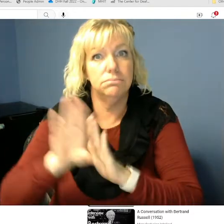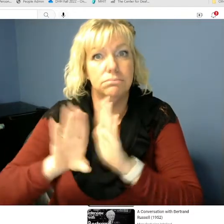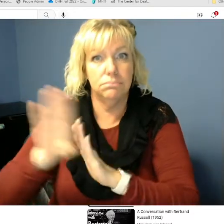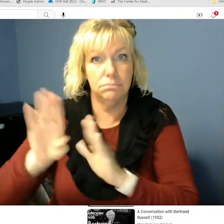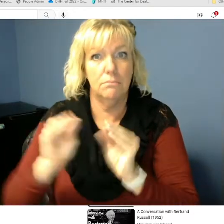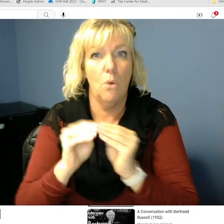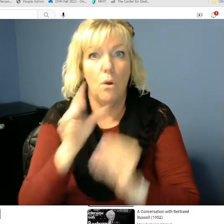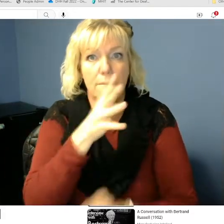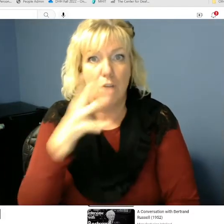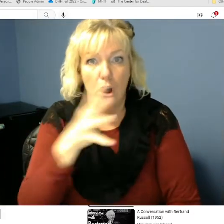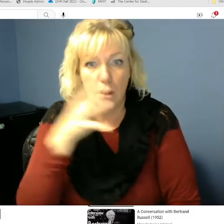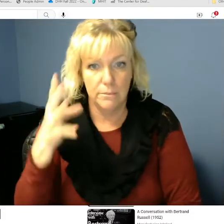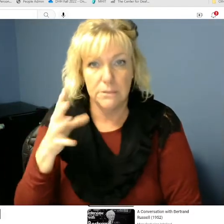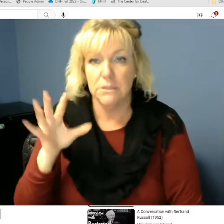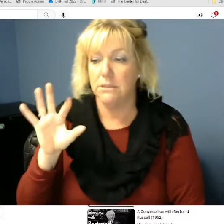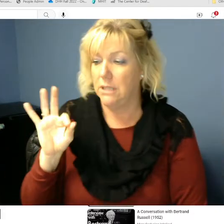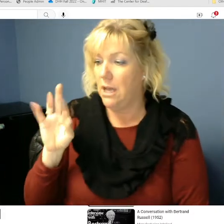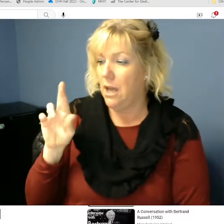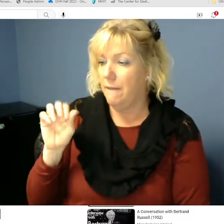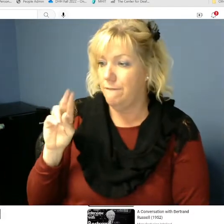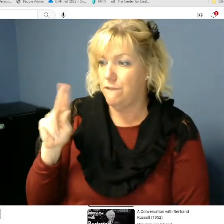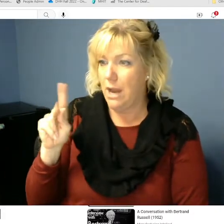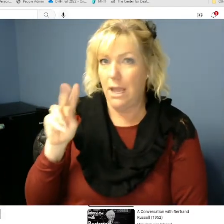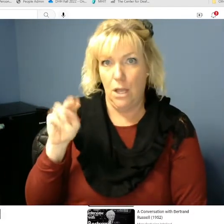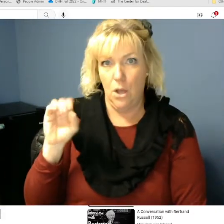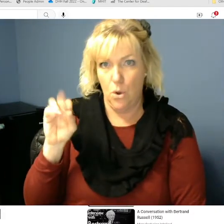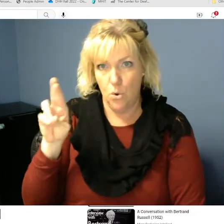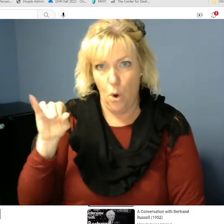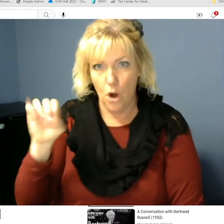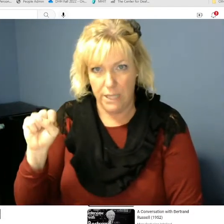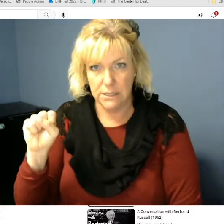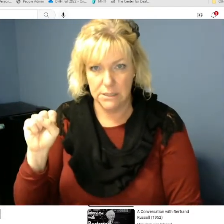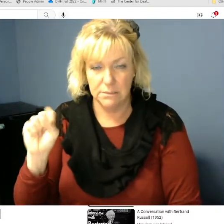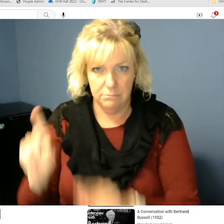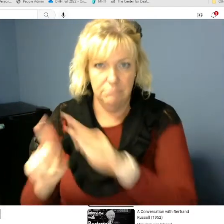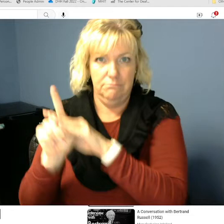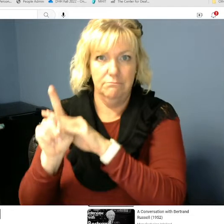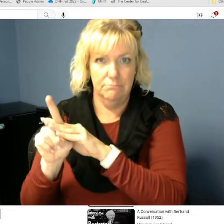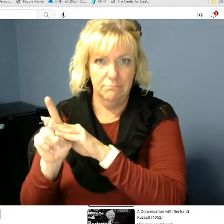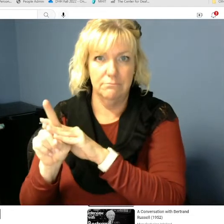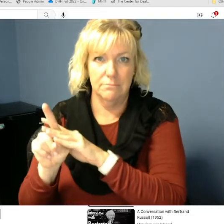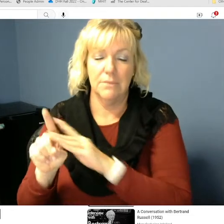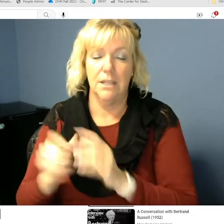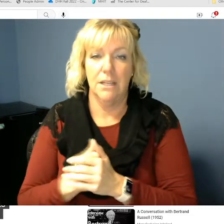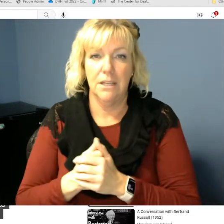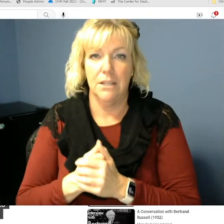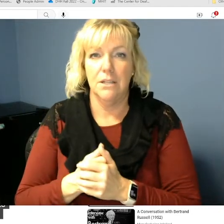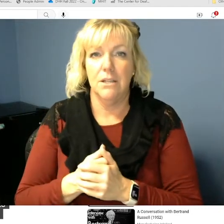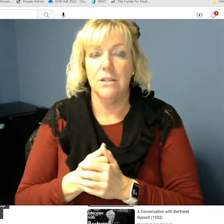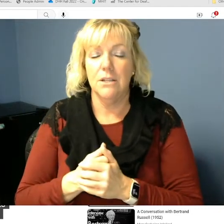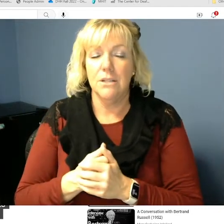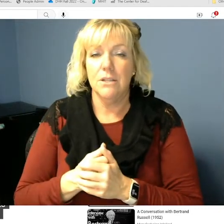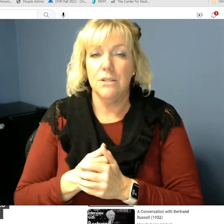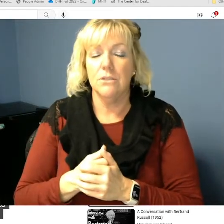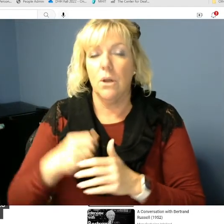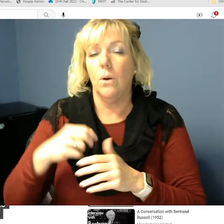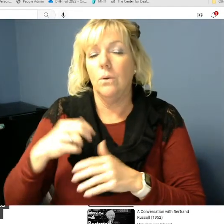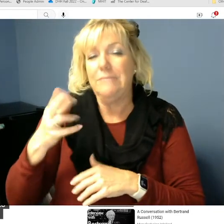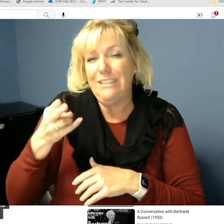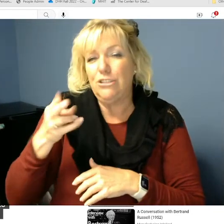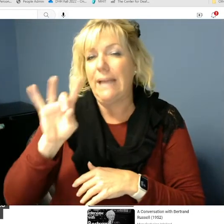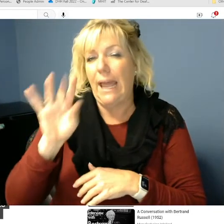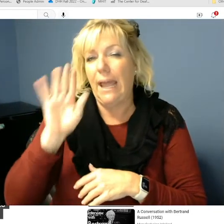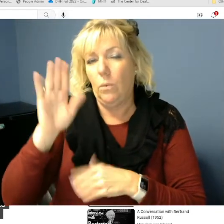also, we'll look at Frank Norris. Again, if you're in History 7, this is it. But if you're in History 8, you're going to see the progression of that as you move into